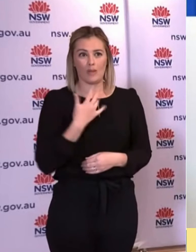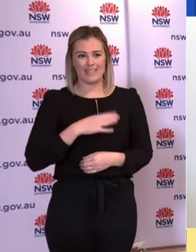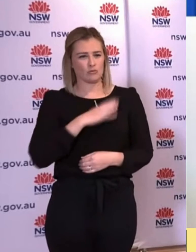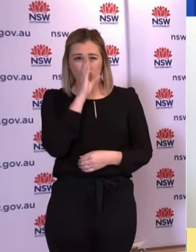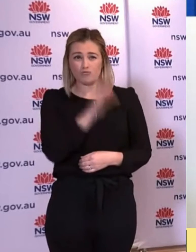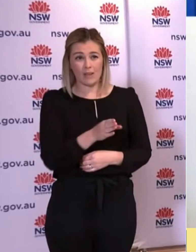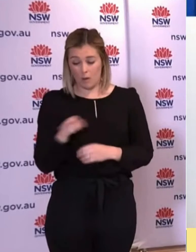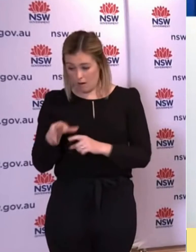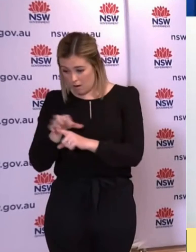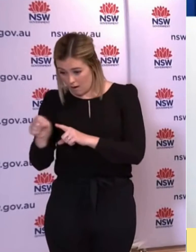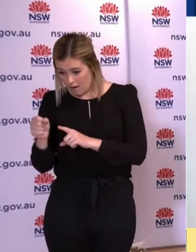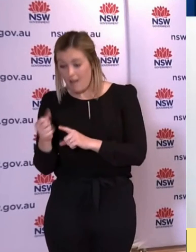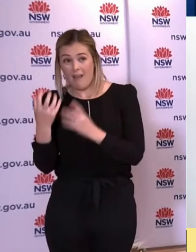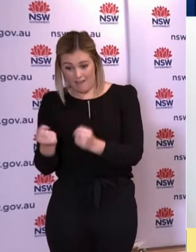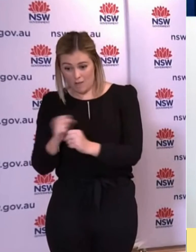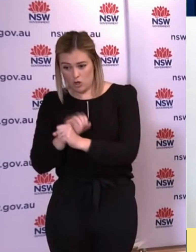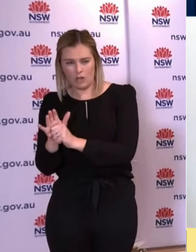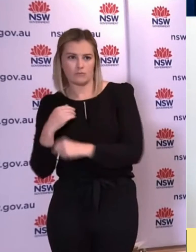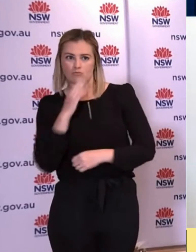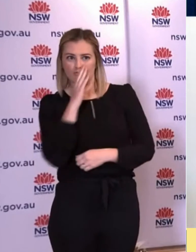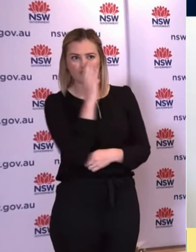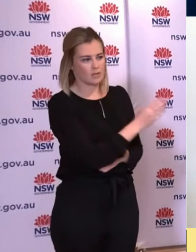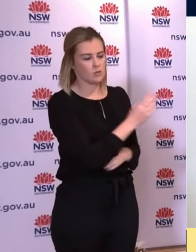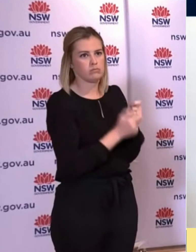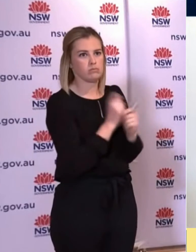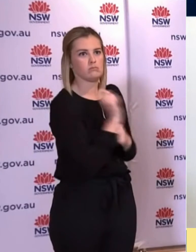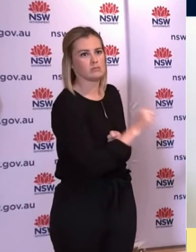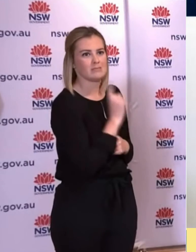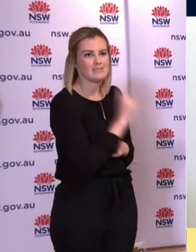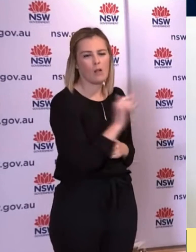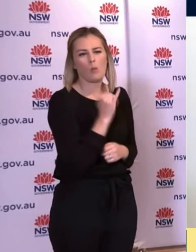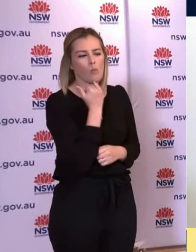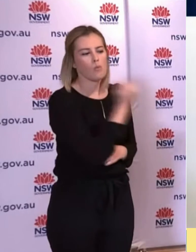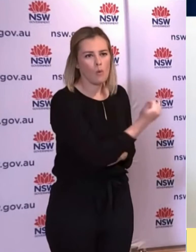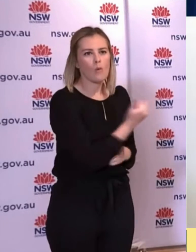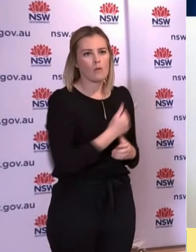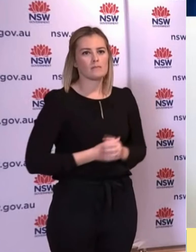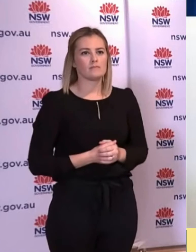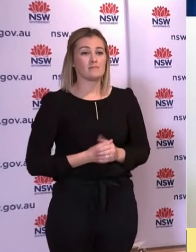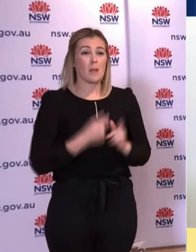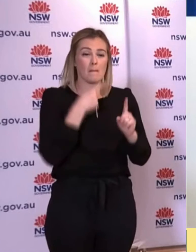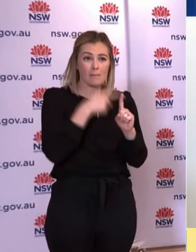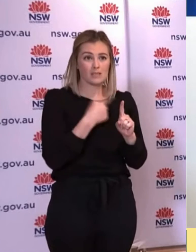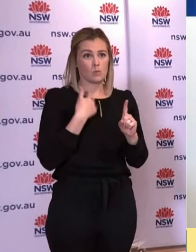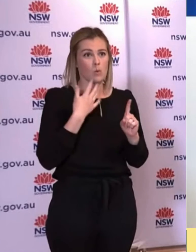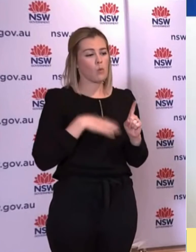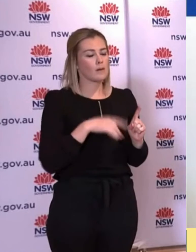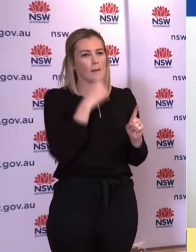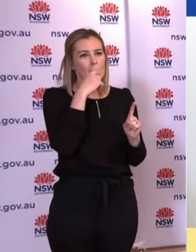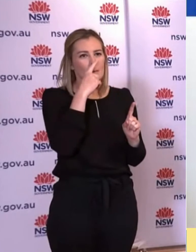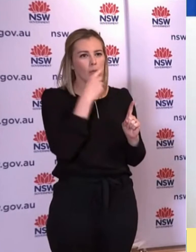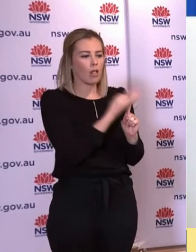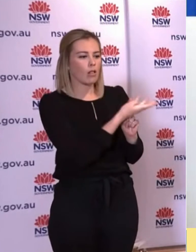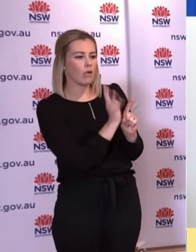they advise their household contacts and anyone that they have been in close proximity with in the prior days